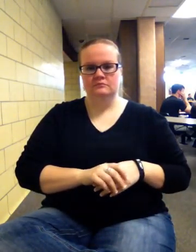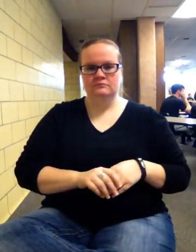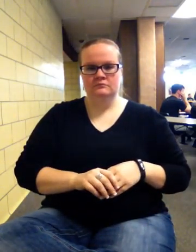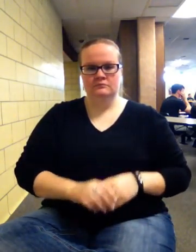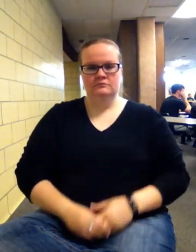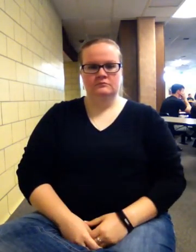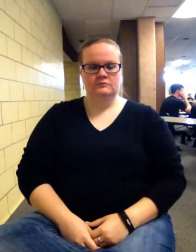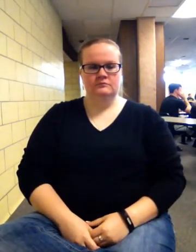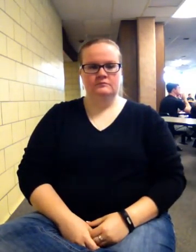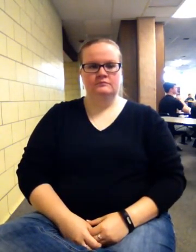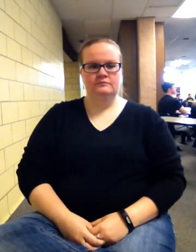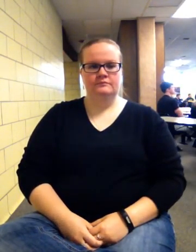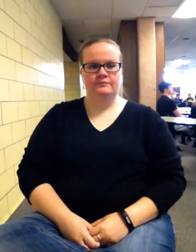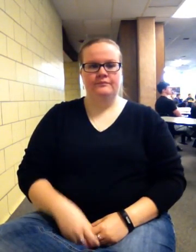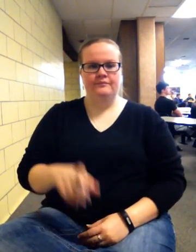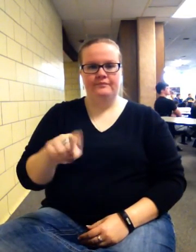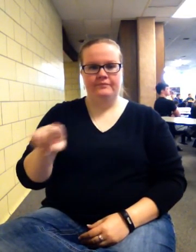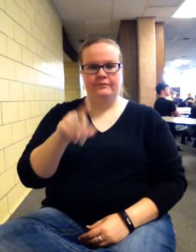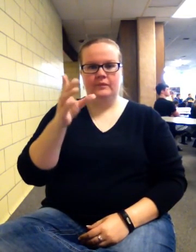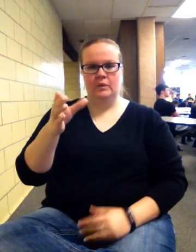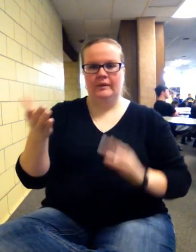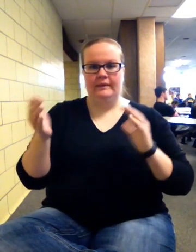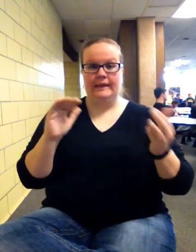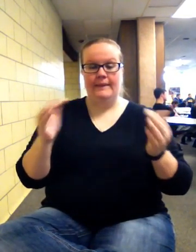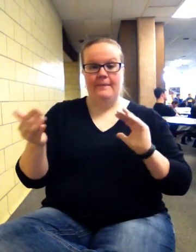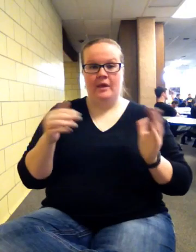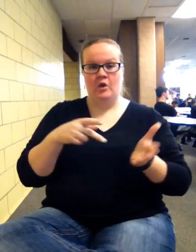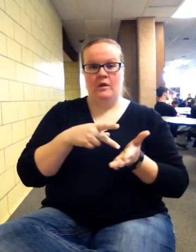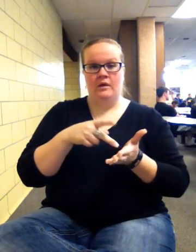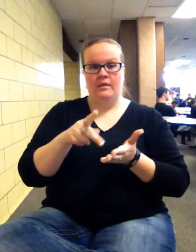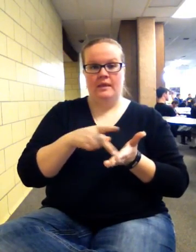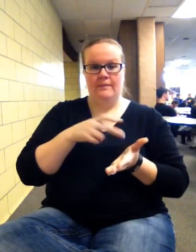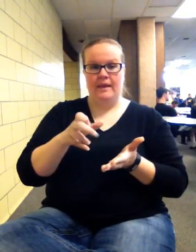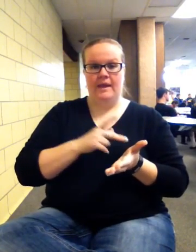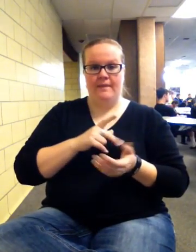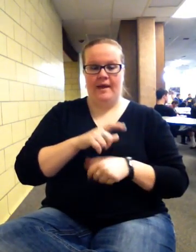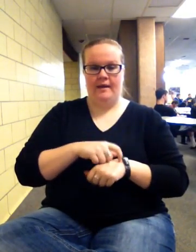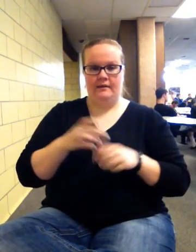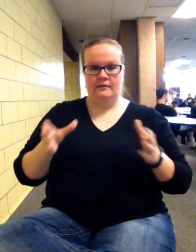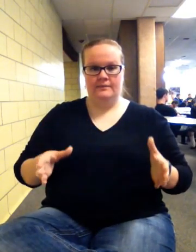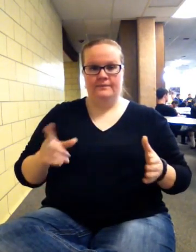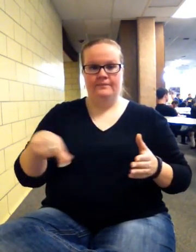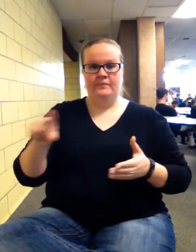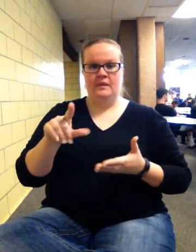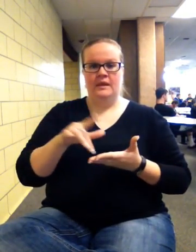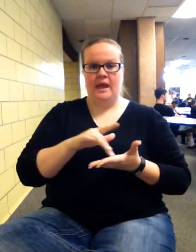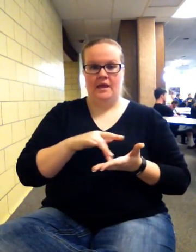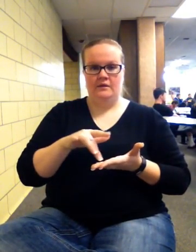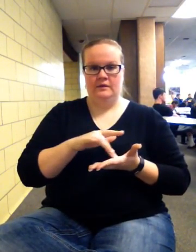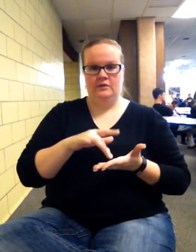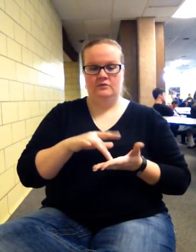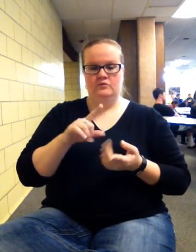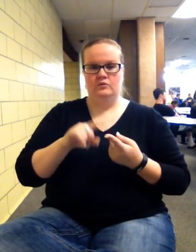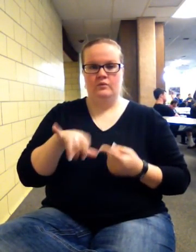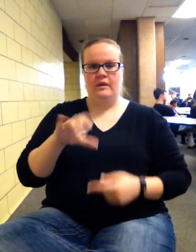And they're going to compare the payback period that they calculate to their corporate hurdle rate. So let's pretend like their